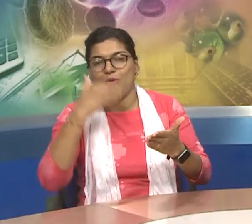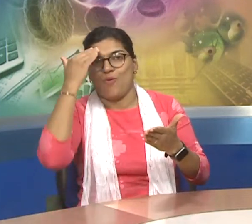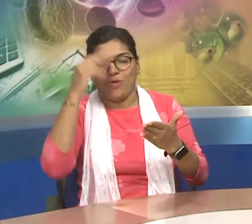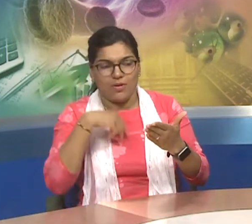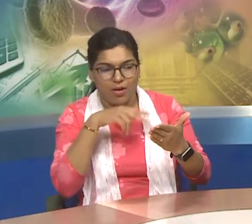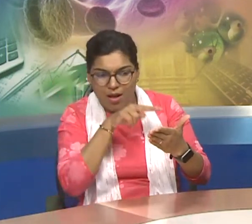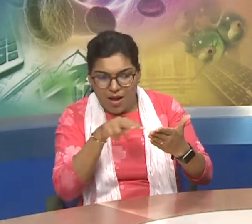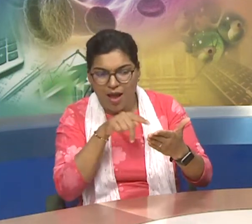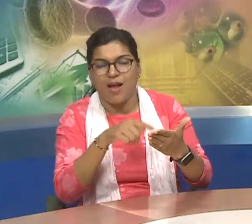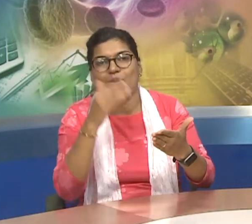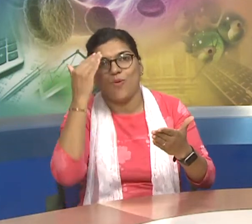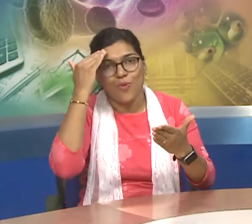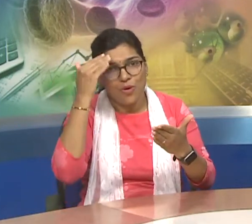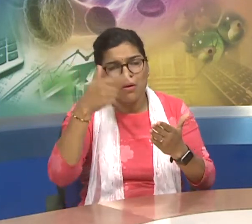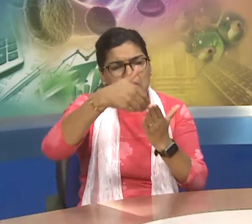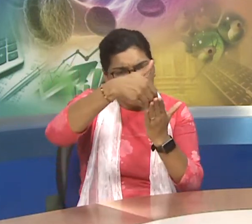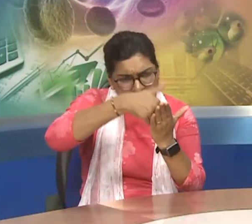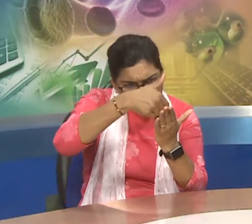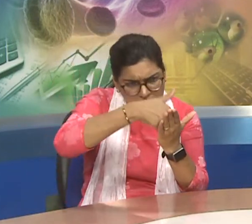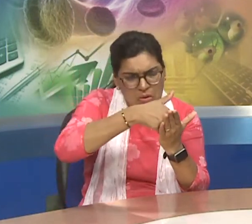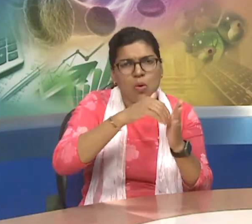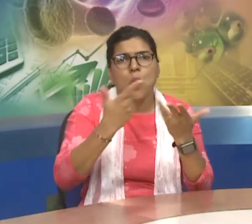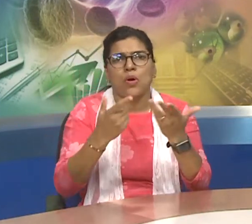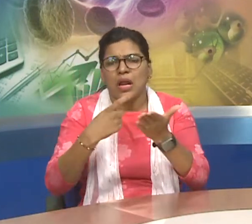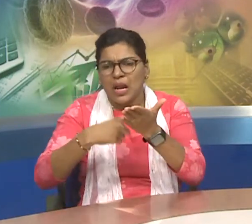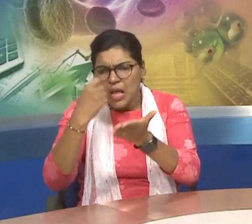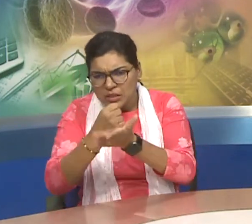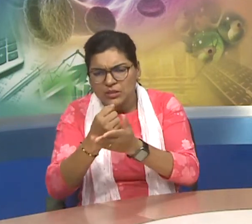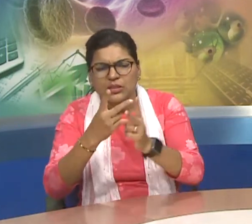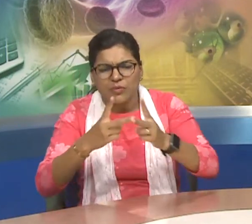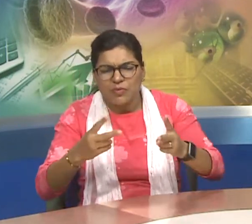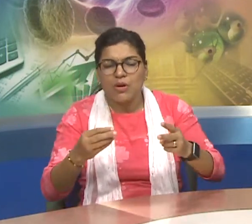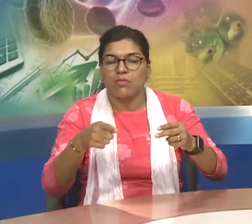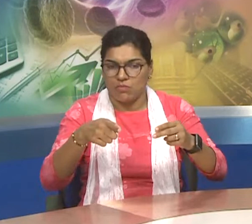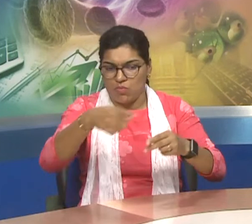and keep a record in our register with the help of pen and paper.